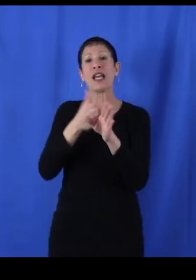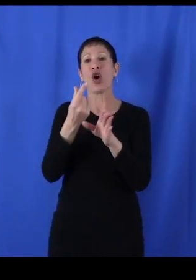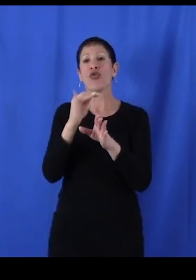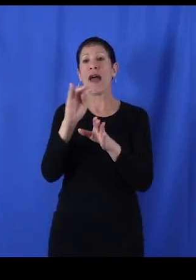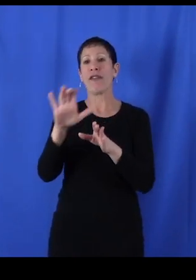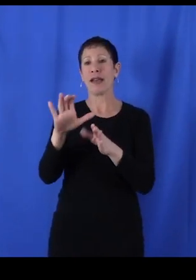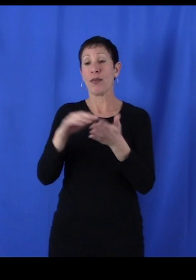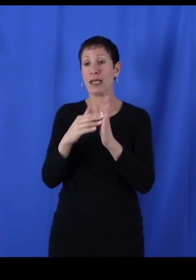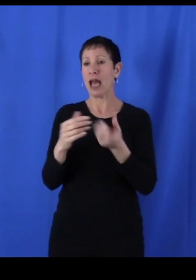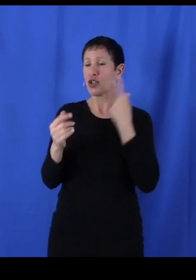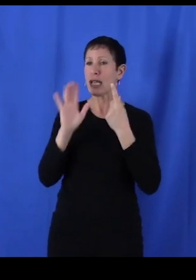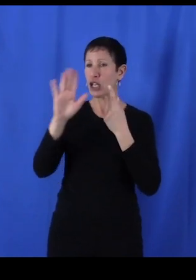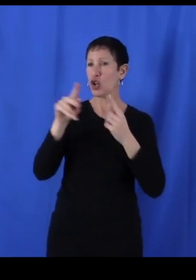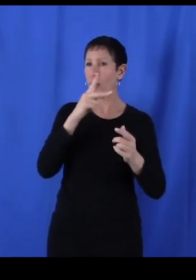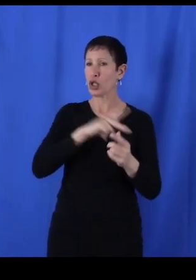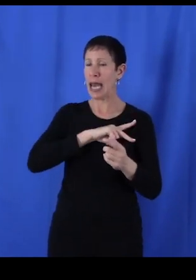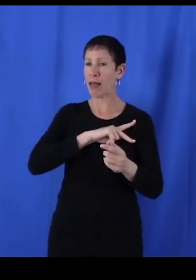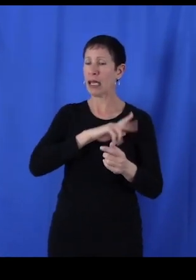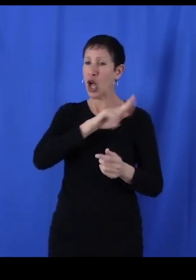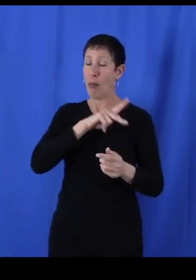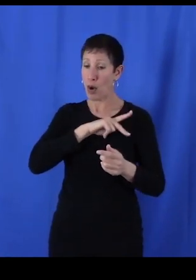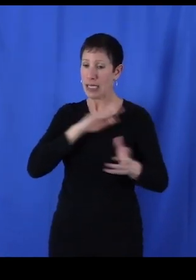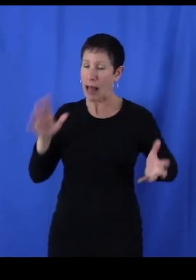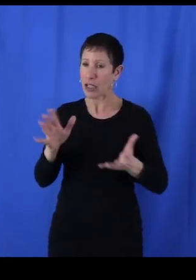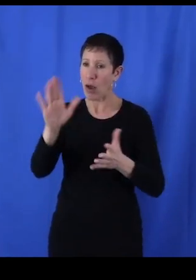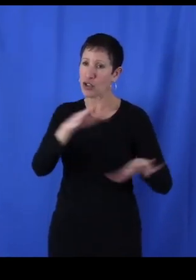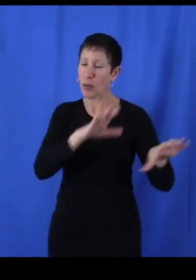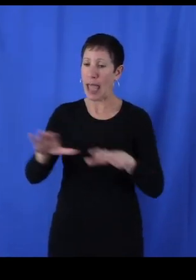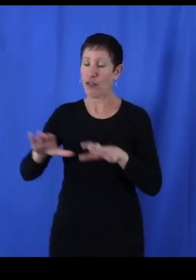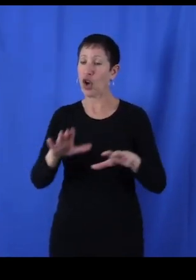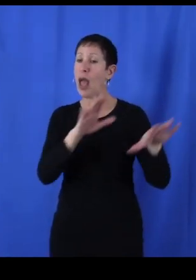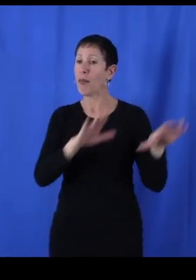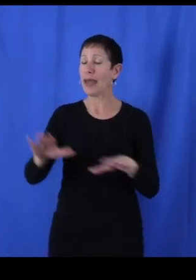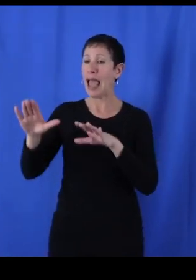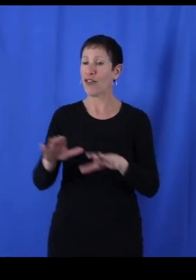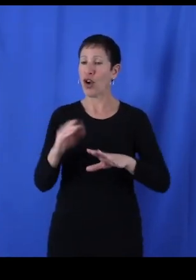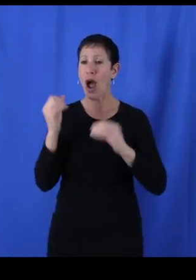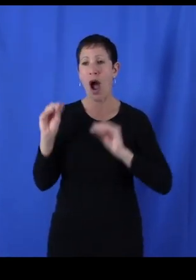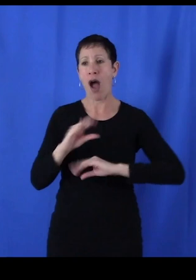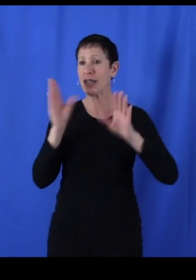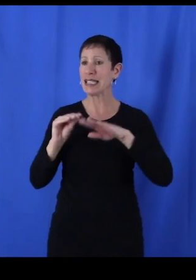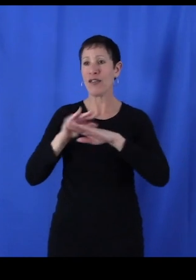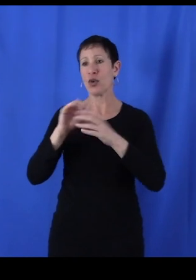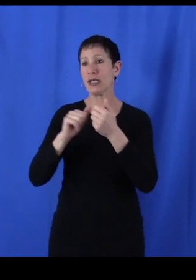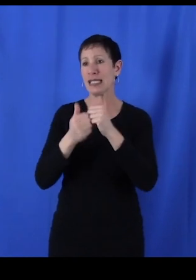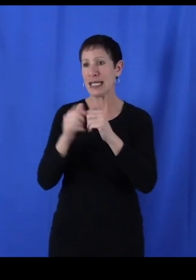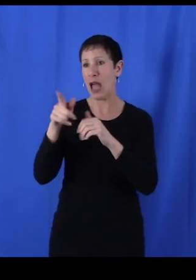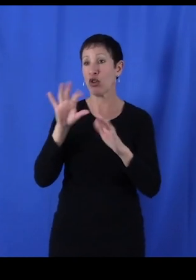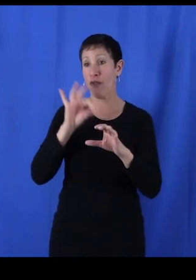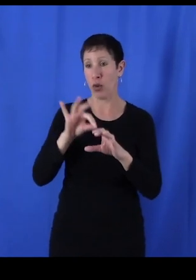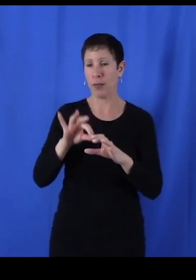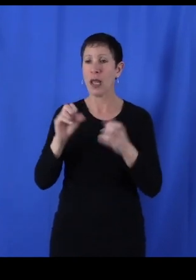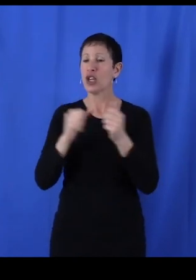is an understanding of your personality, because it's personality that drives behavior, and behavior that obviously influences how you